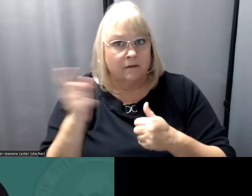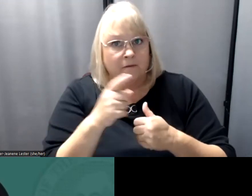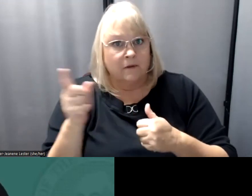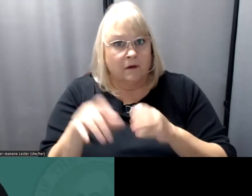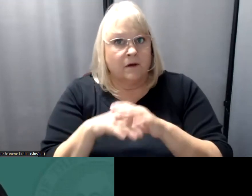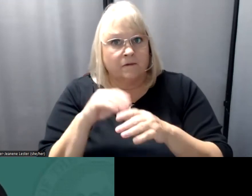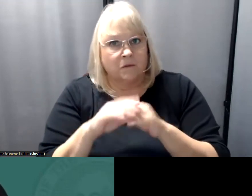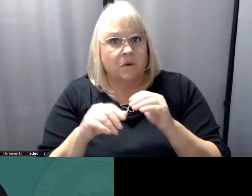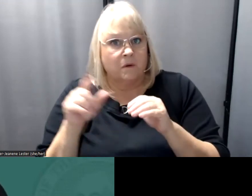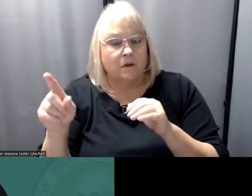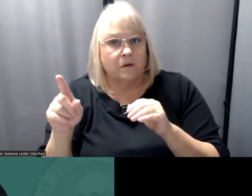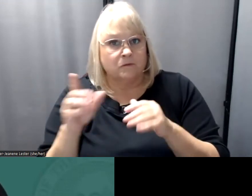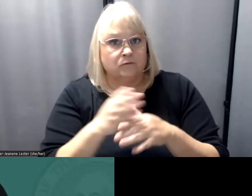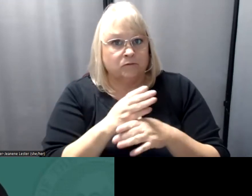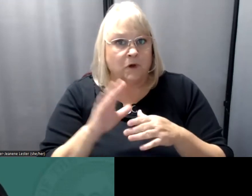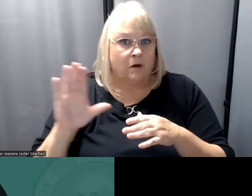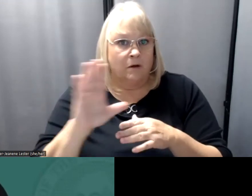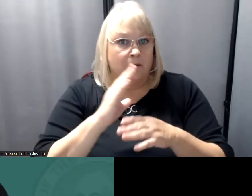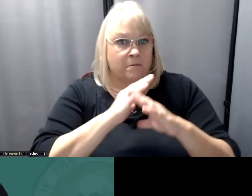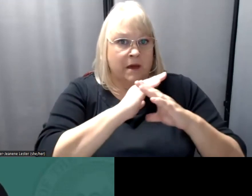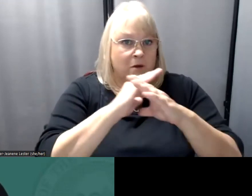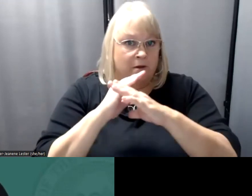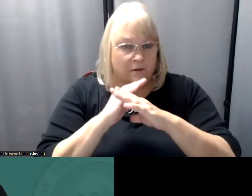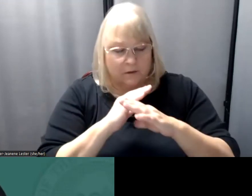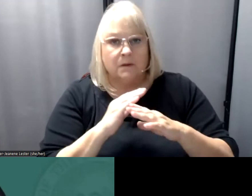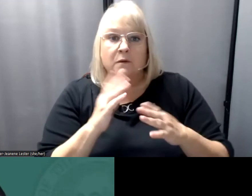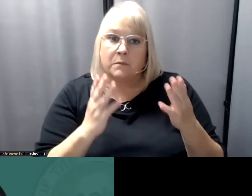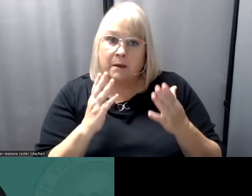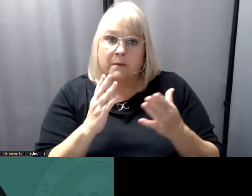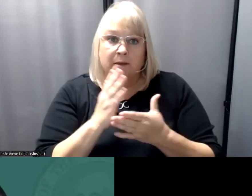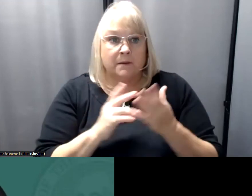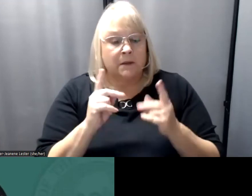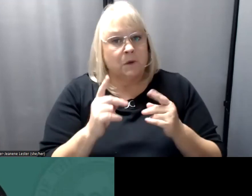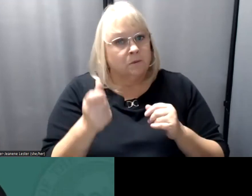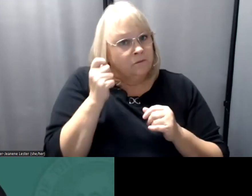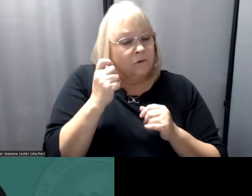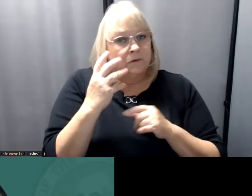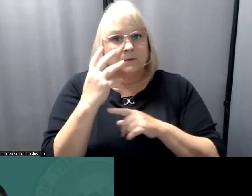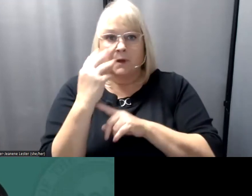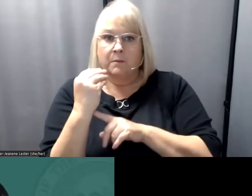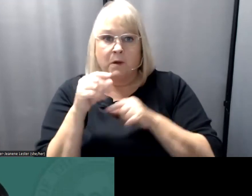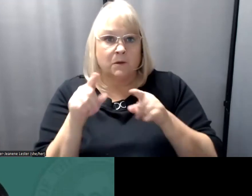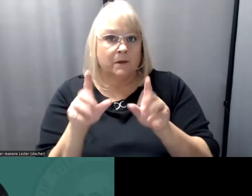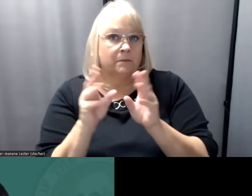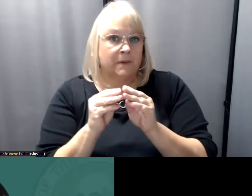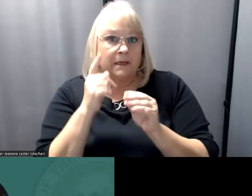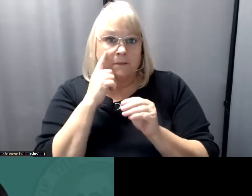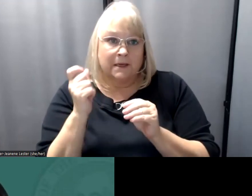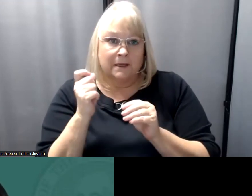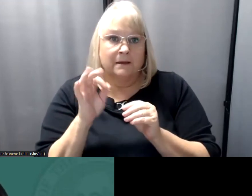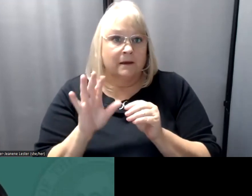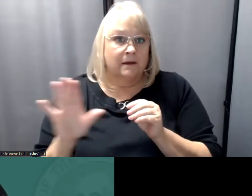permission. And so that you'll see a range. There may be a couple people who will not have their cameras on at our meetings because of